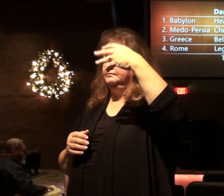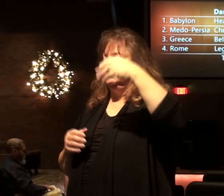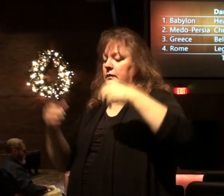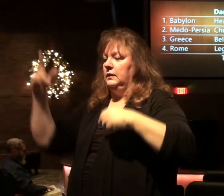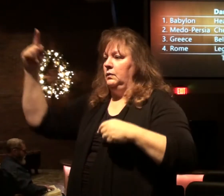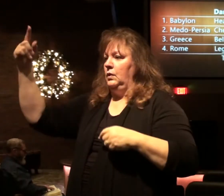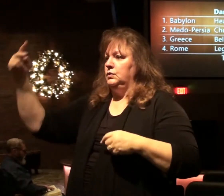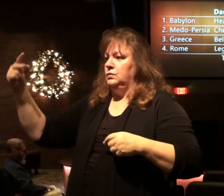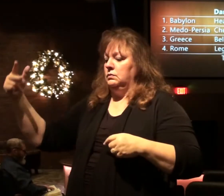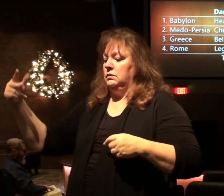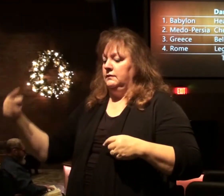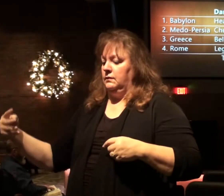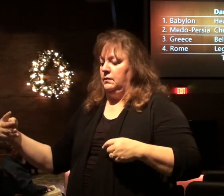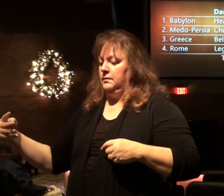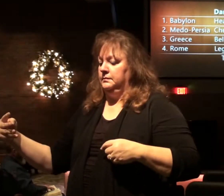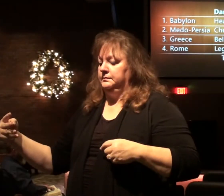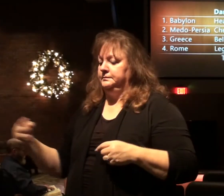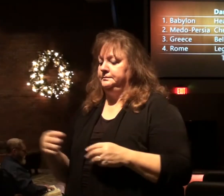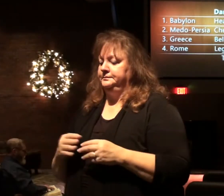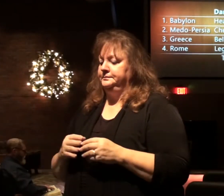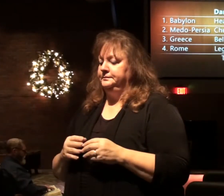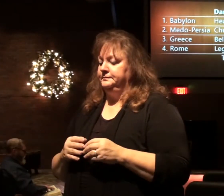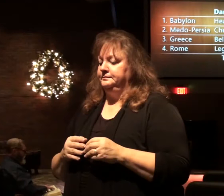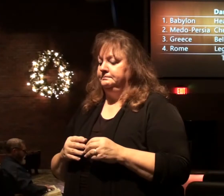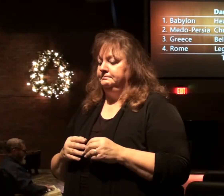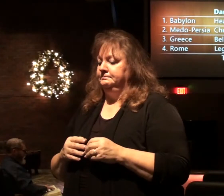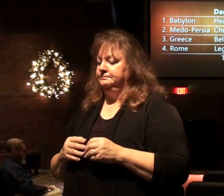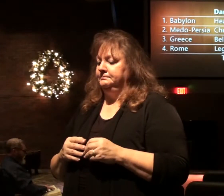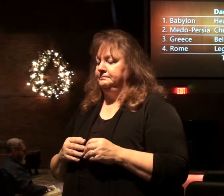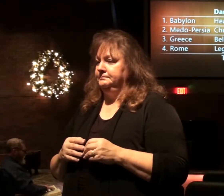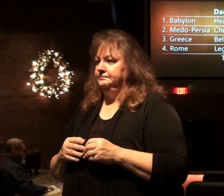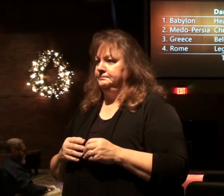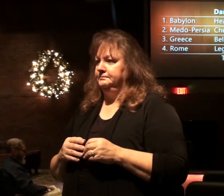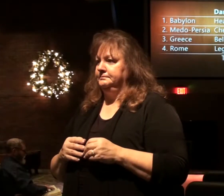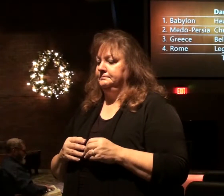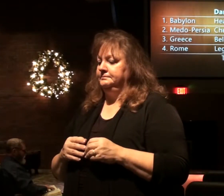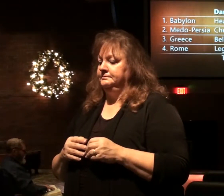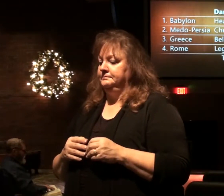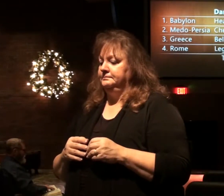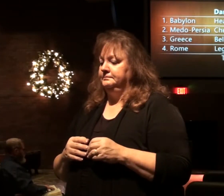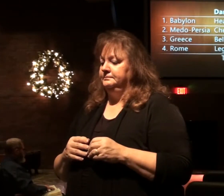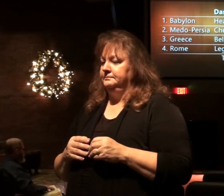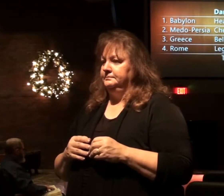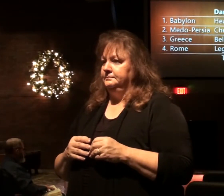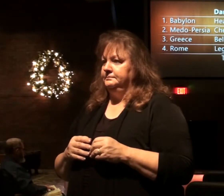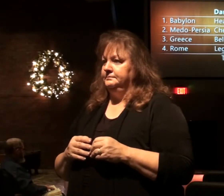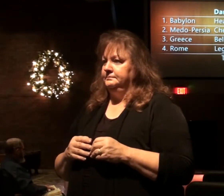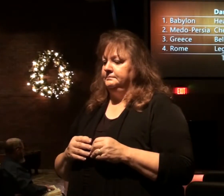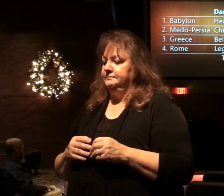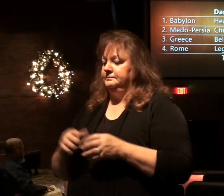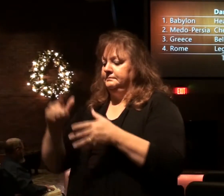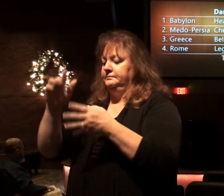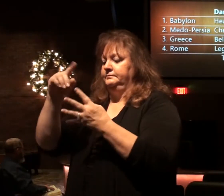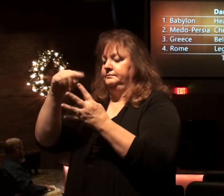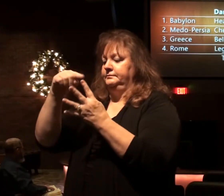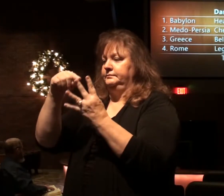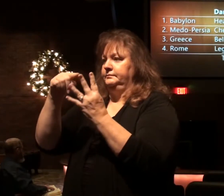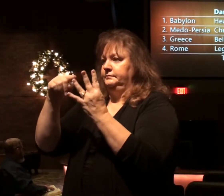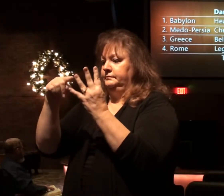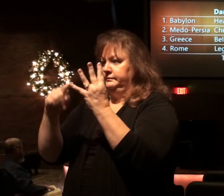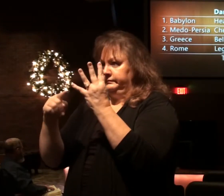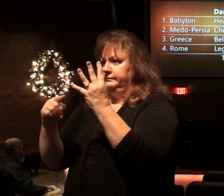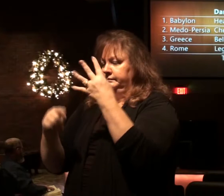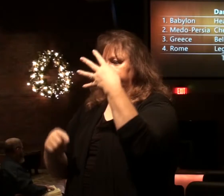column, Babylon, Medo, Persia, Greece, and Rome. The empires that you walk through. And